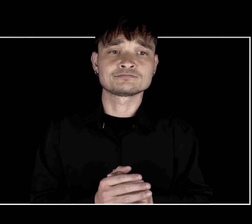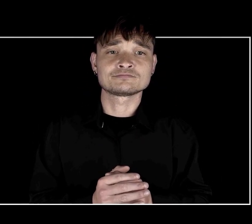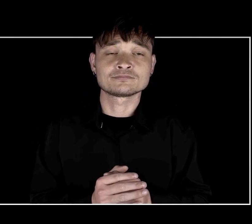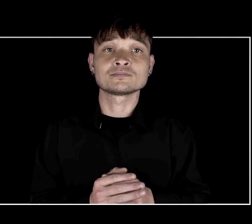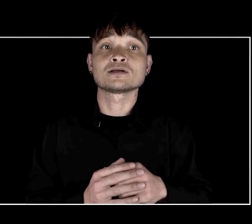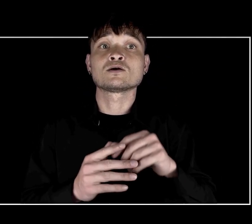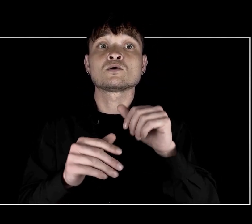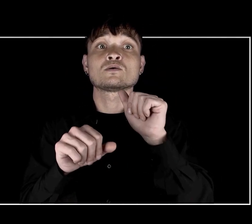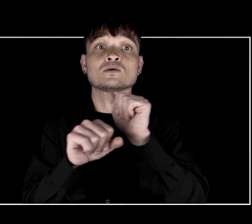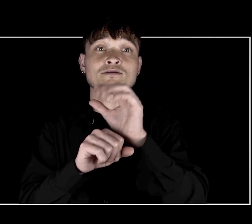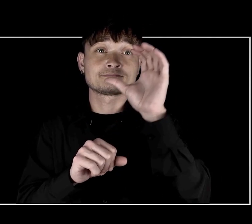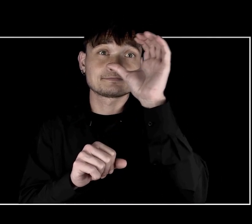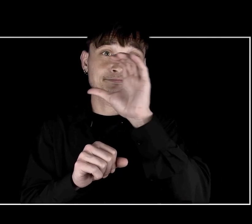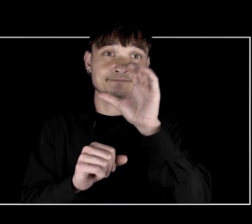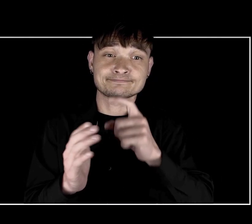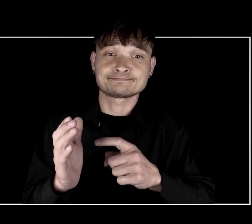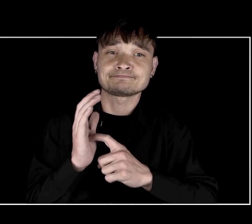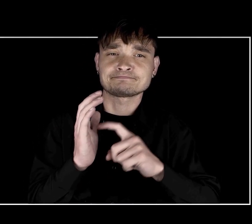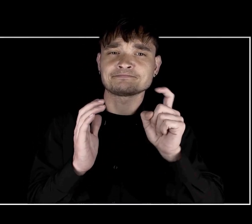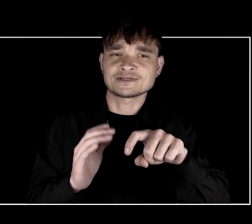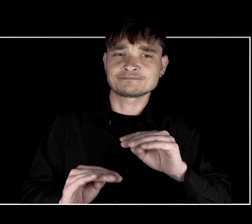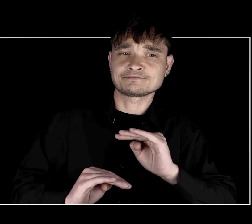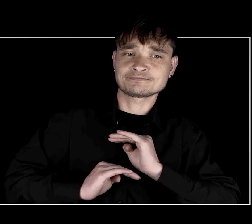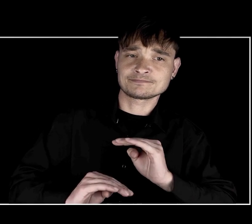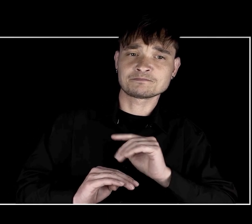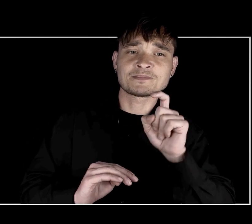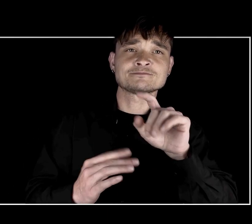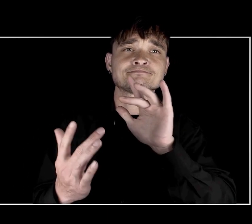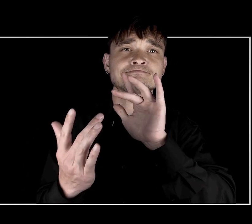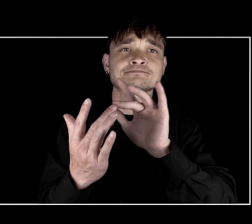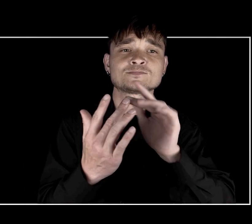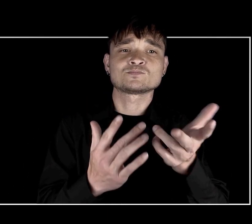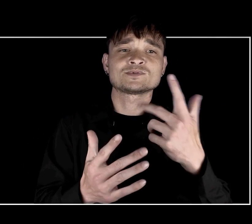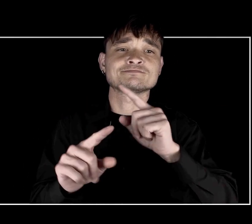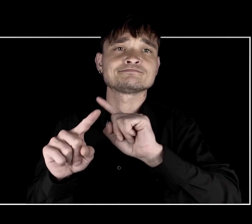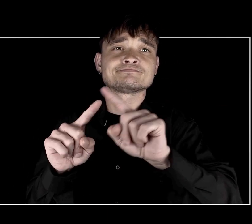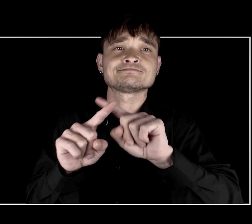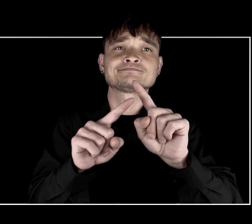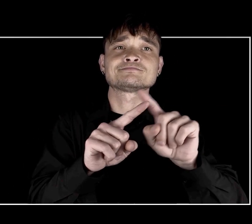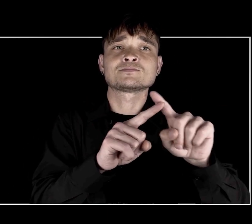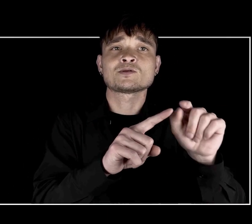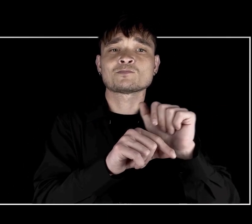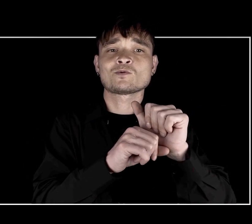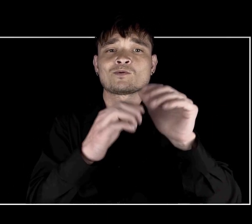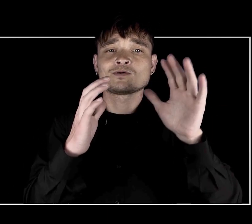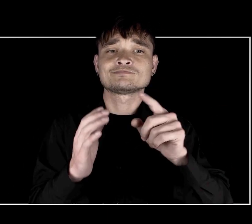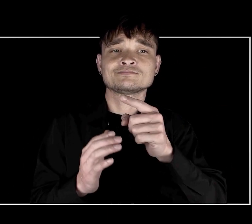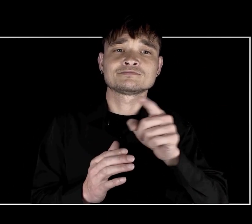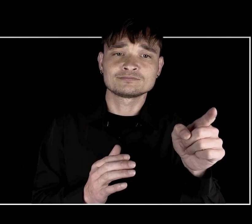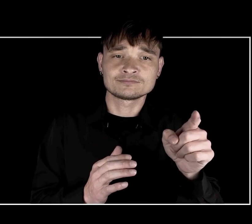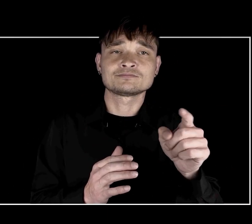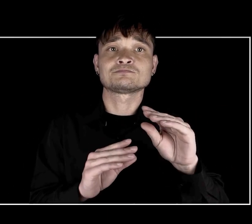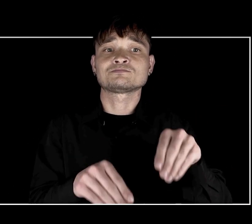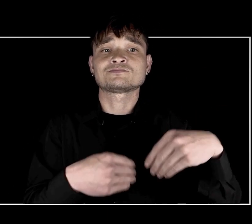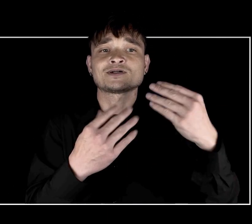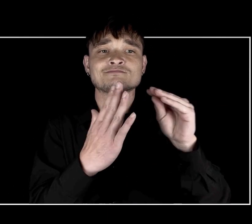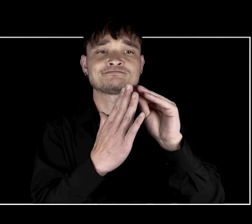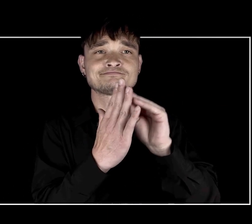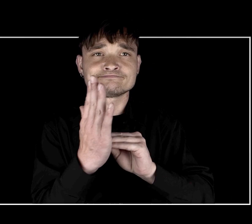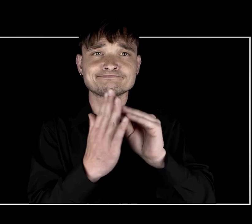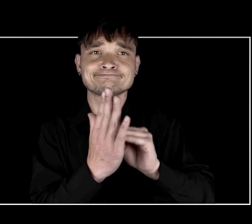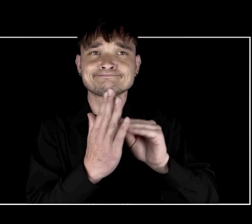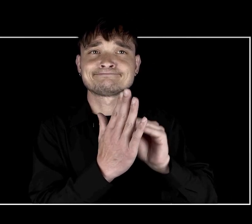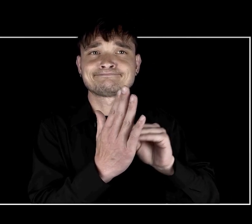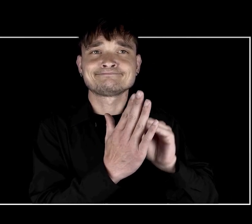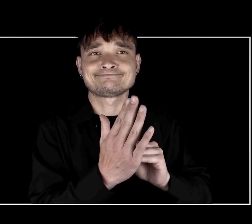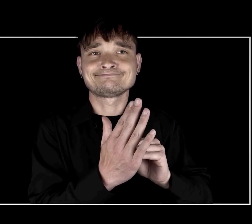requirement, you must contact 3 employers seeking new employment and document these contacts in a weekly claim.